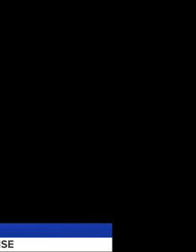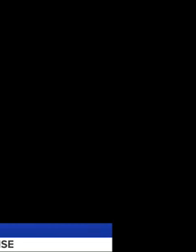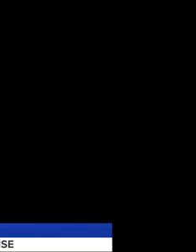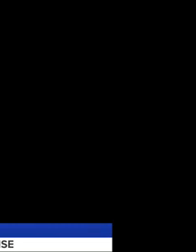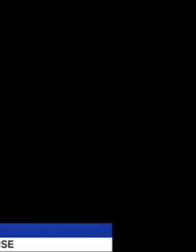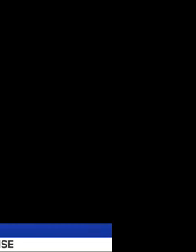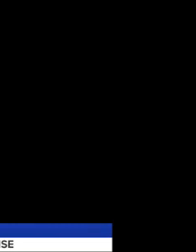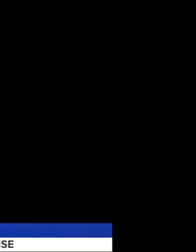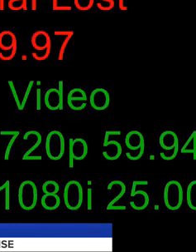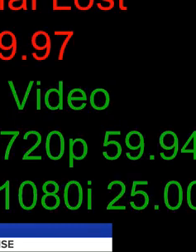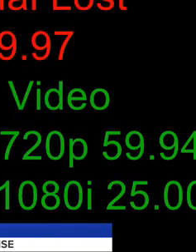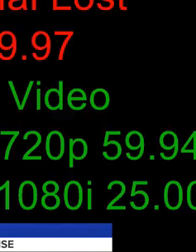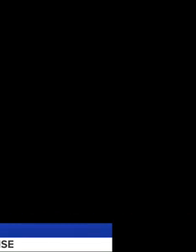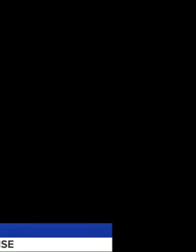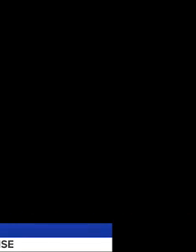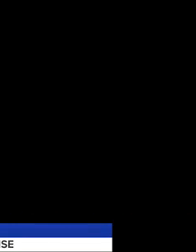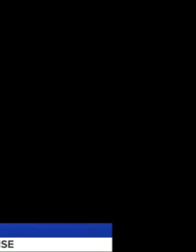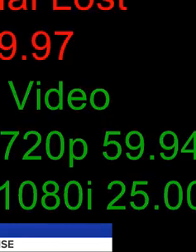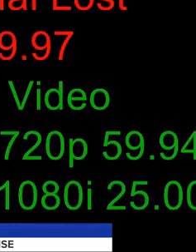positive.